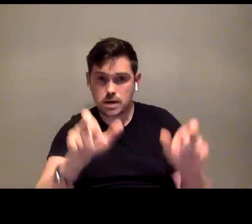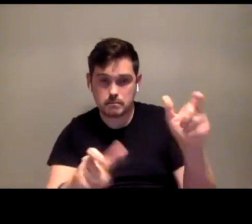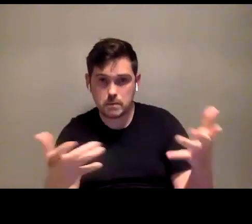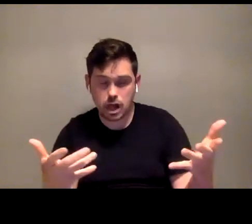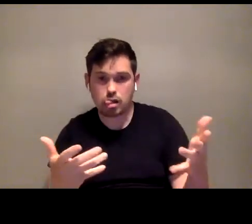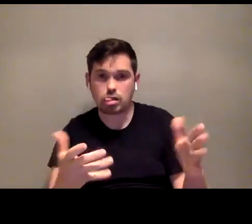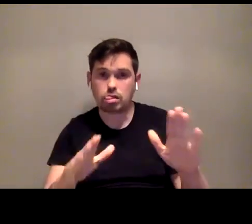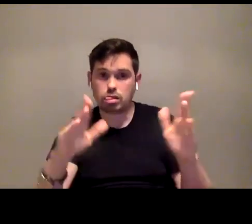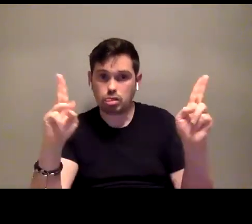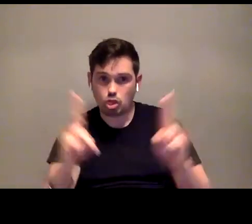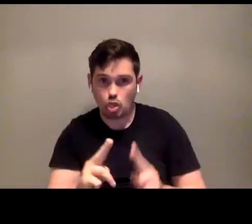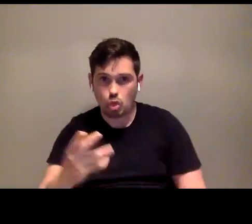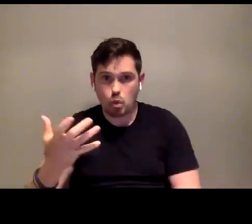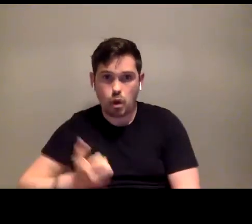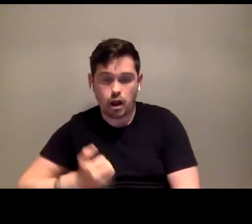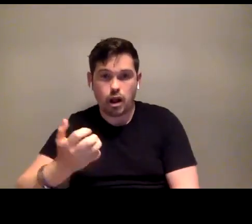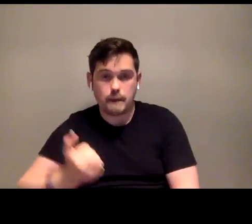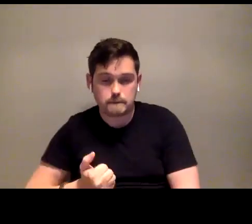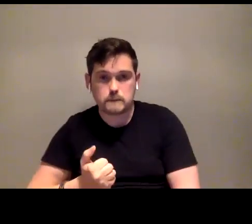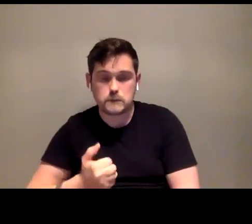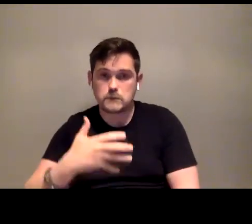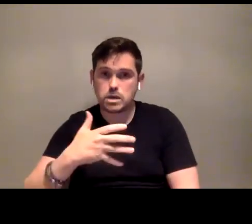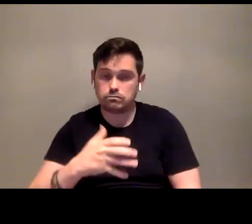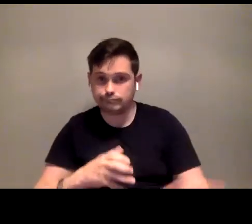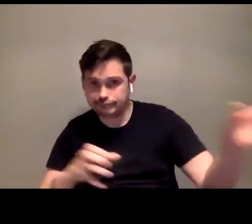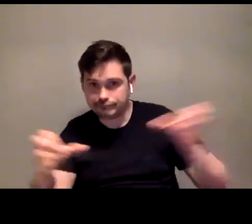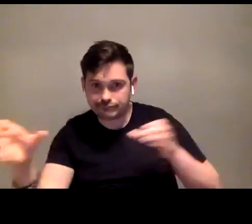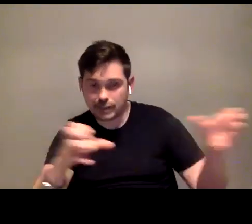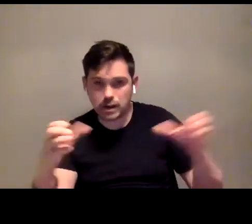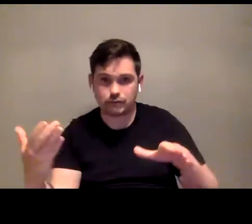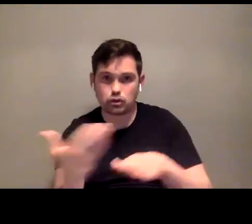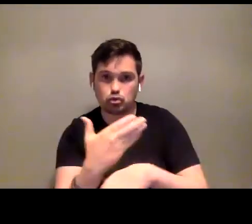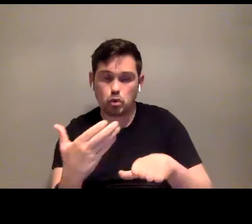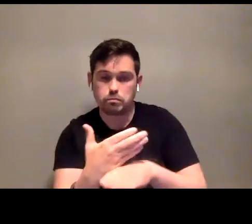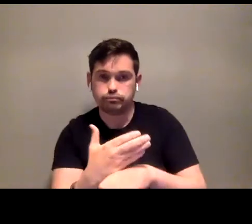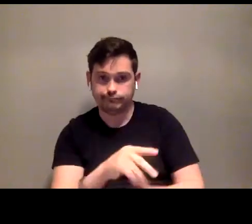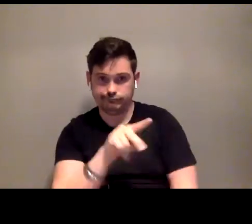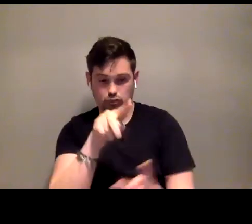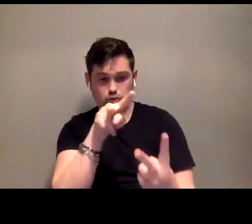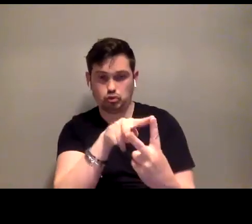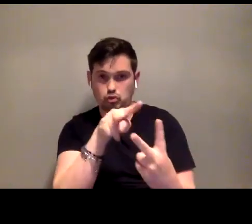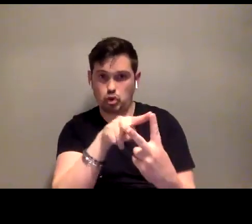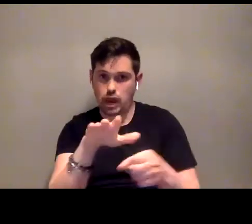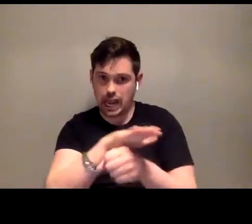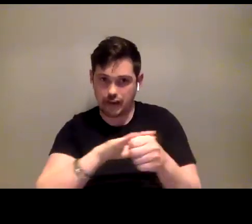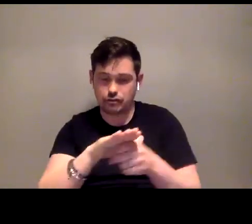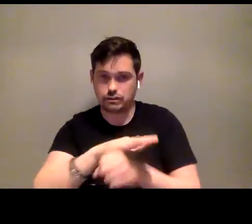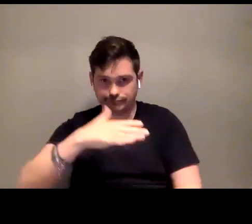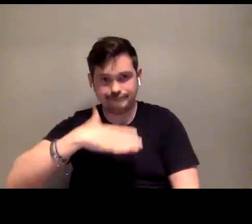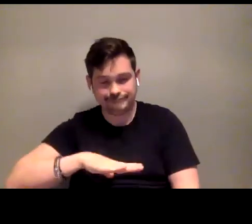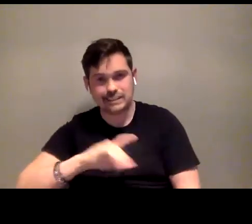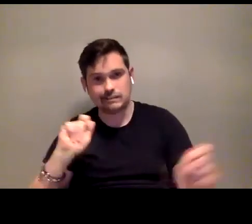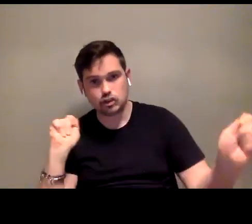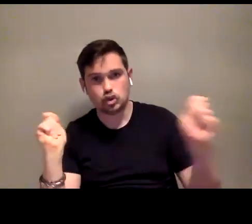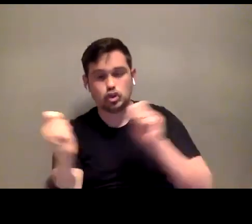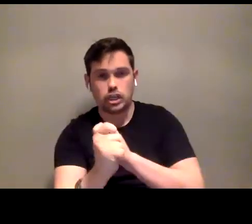skilled manufacturing by using local supply chains. Those are two key sectors where we need to see change, and it comes back to whose interests are they being